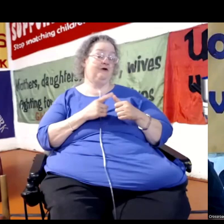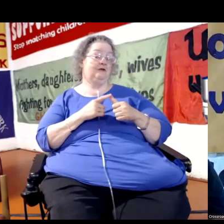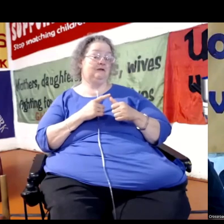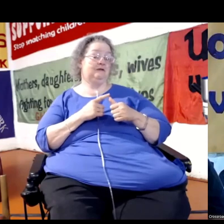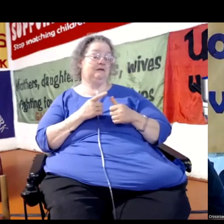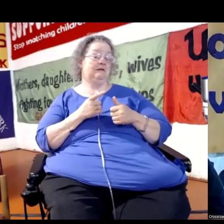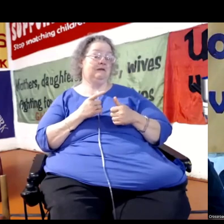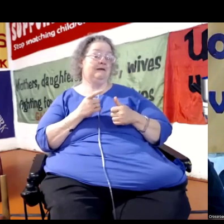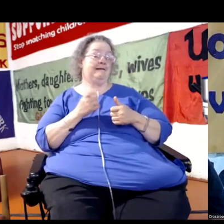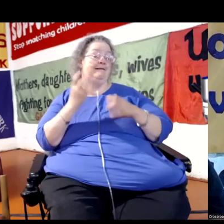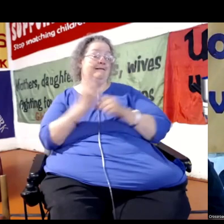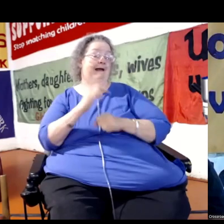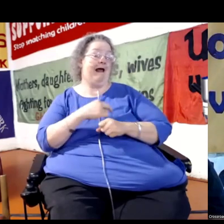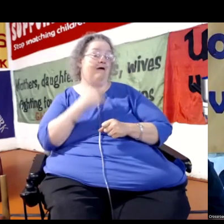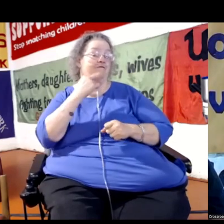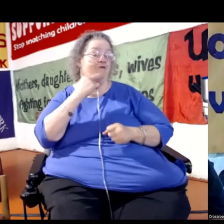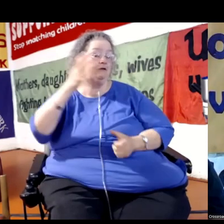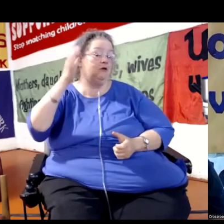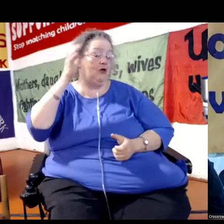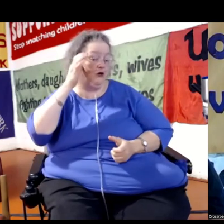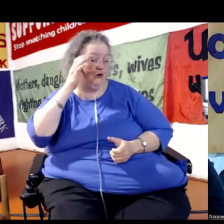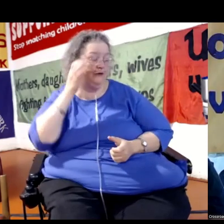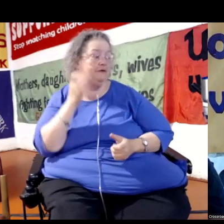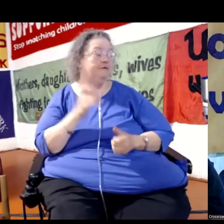heard and to make more